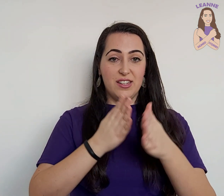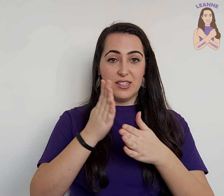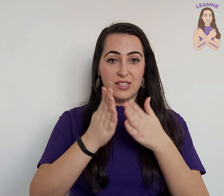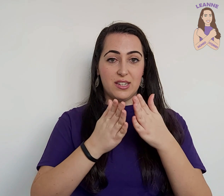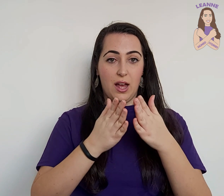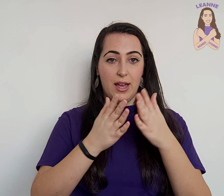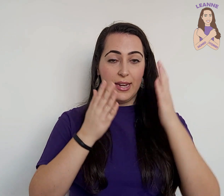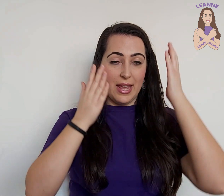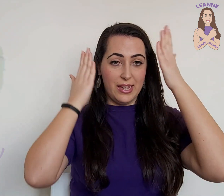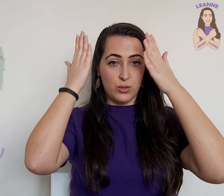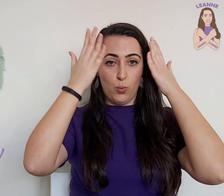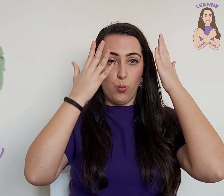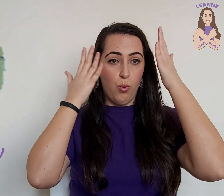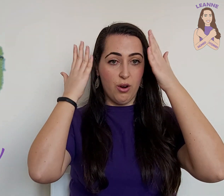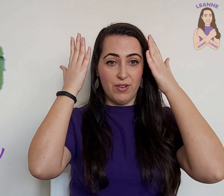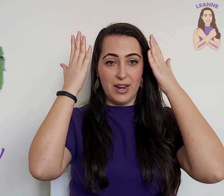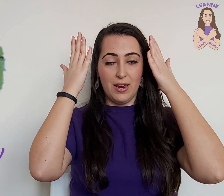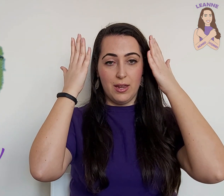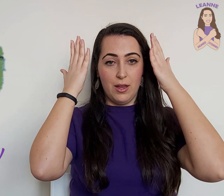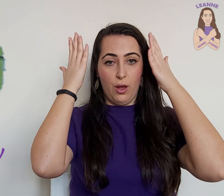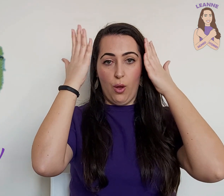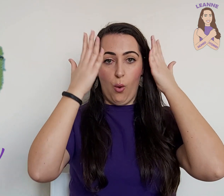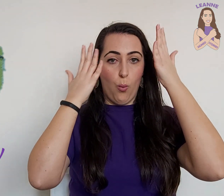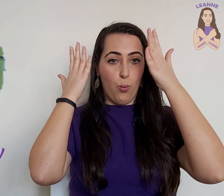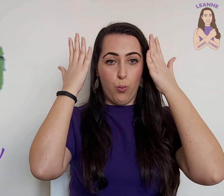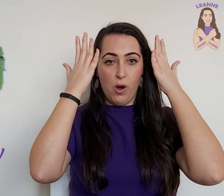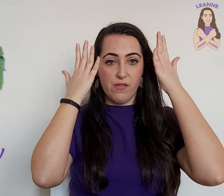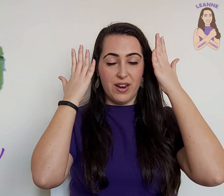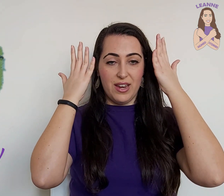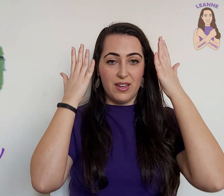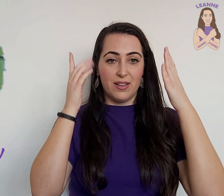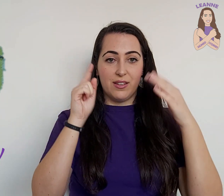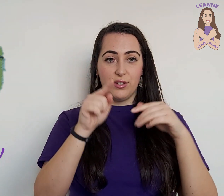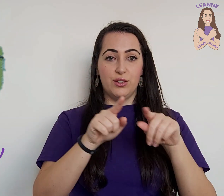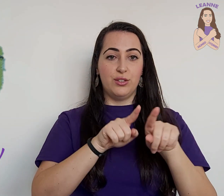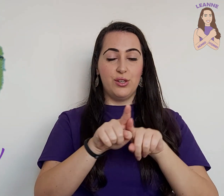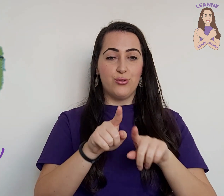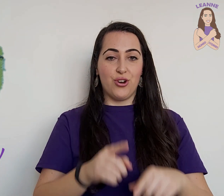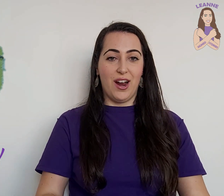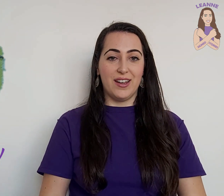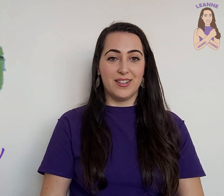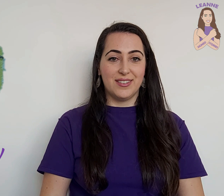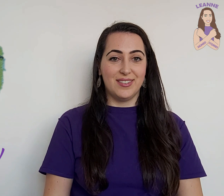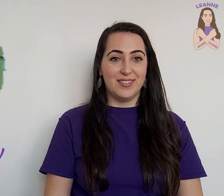first sign is worry. Worry. You try.